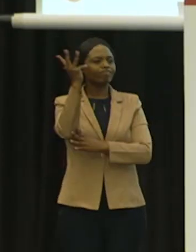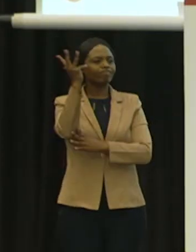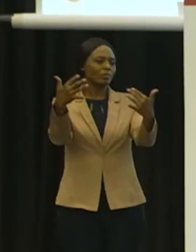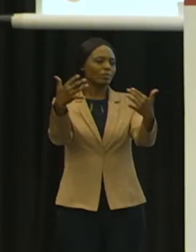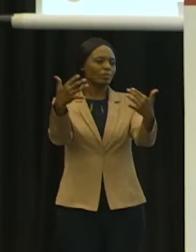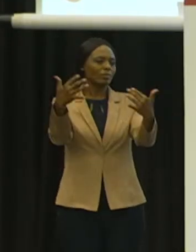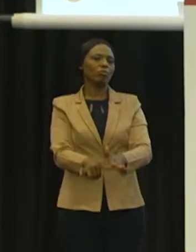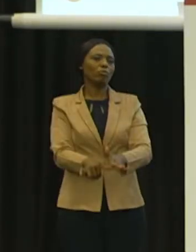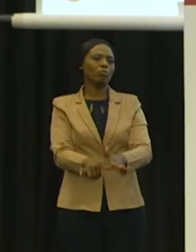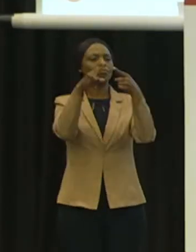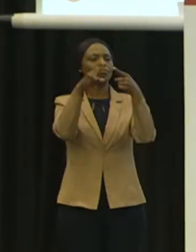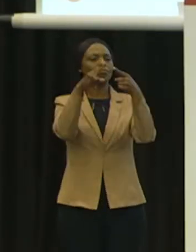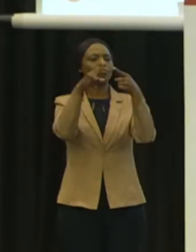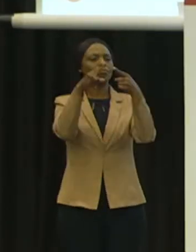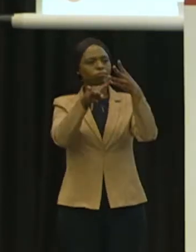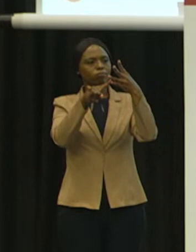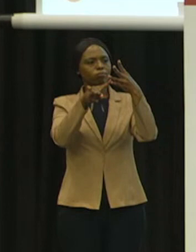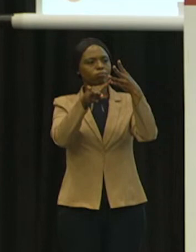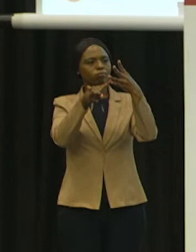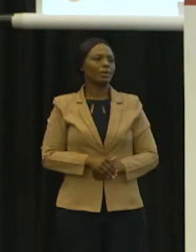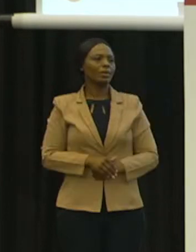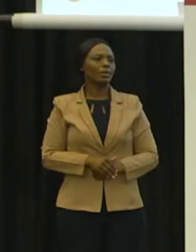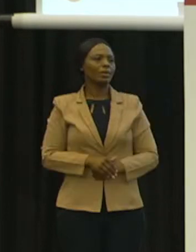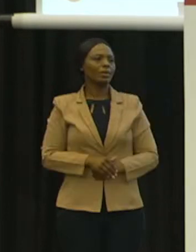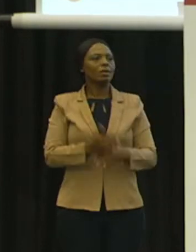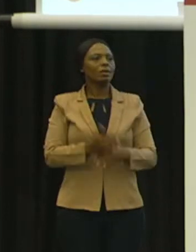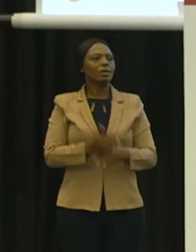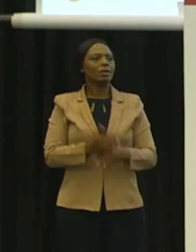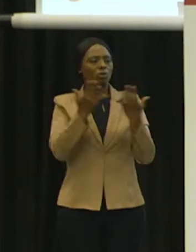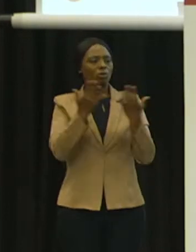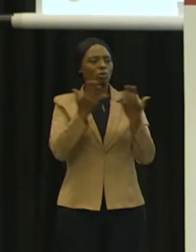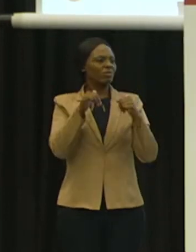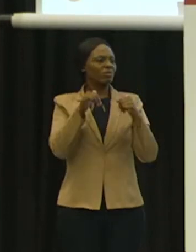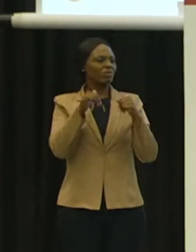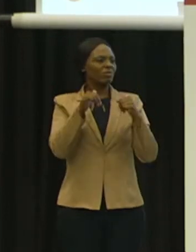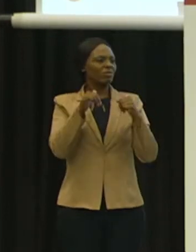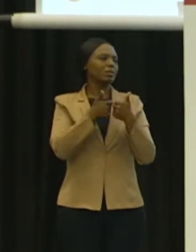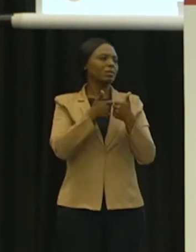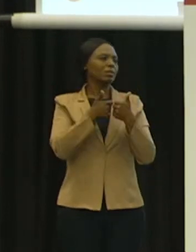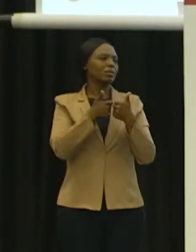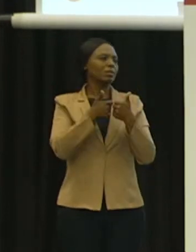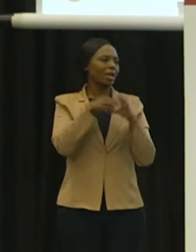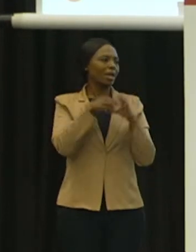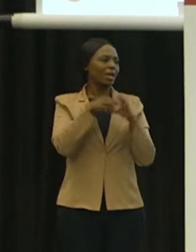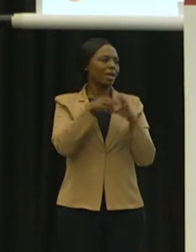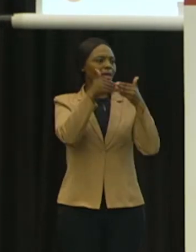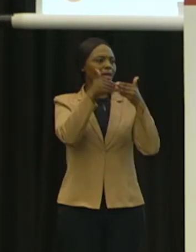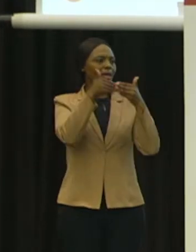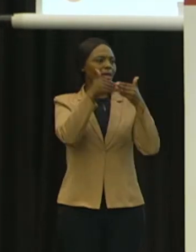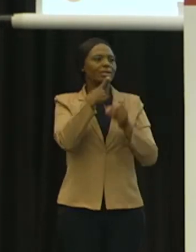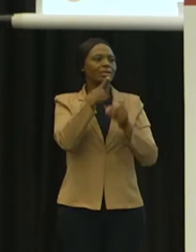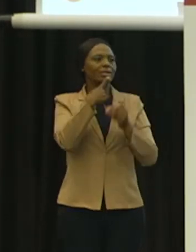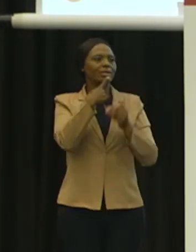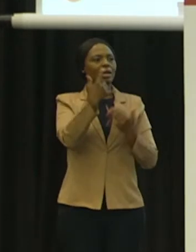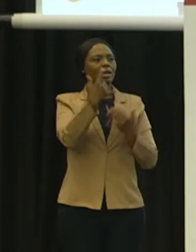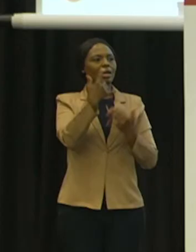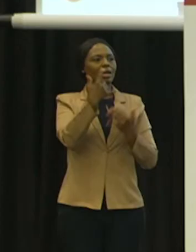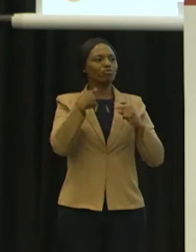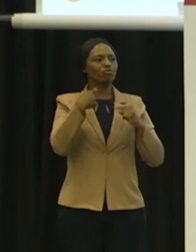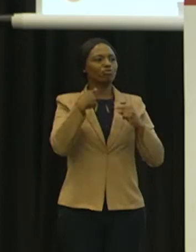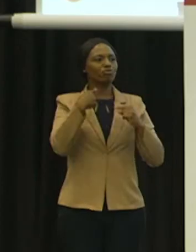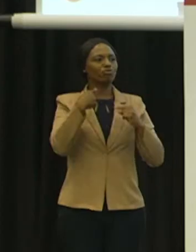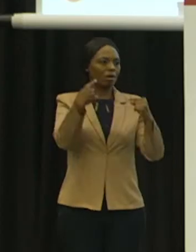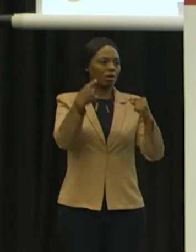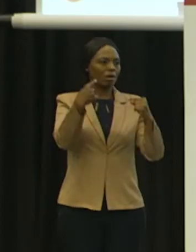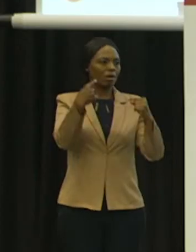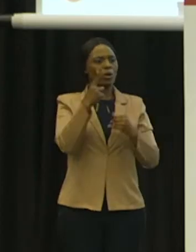points that came up was cost of commodities. Even the National Department of Health said that they are struggling in terms of diagnostic